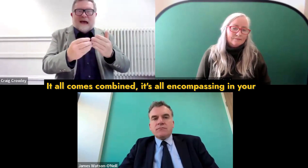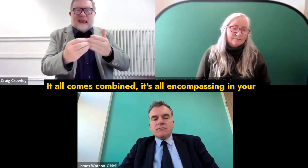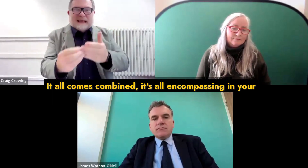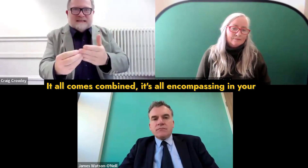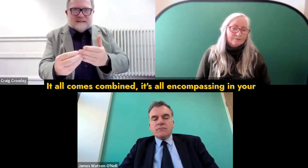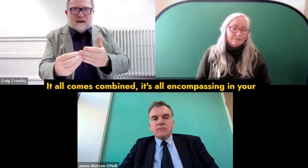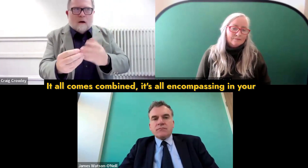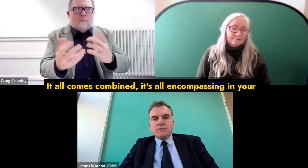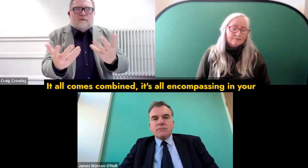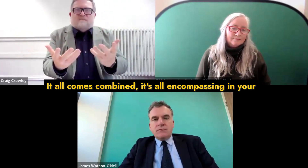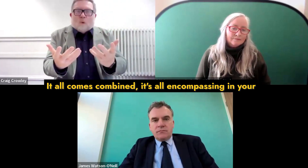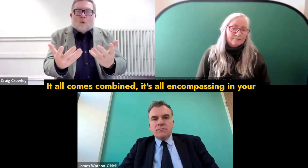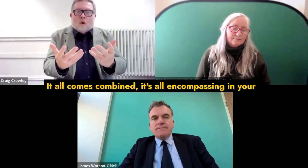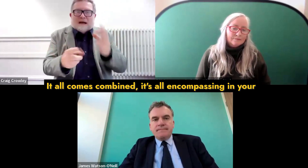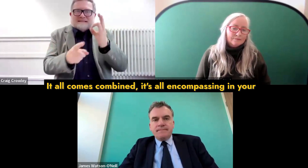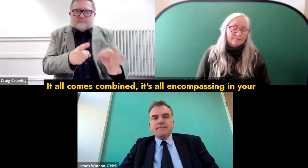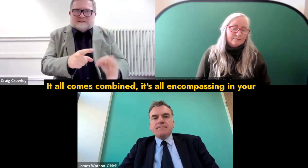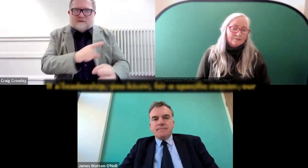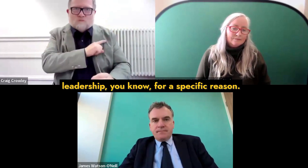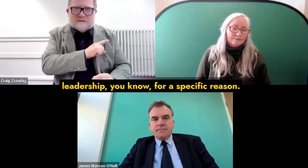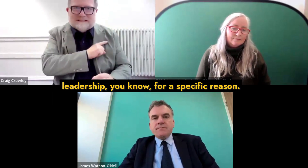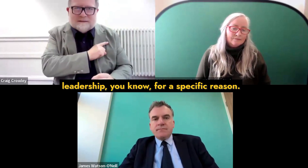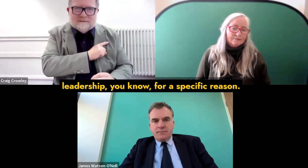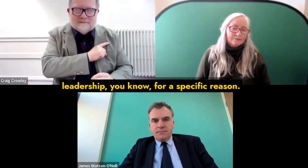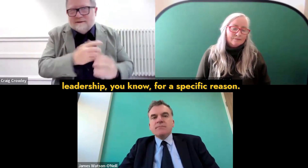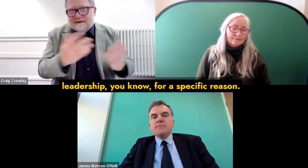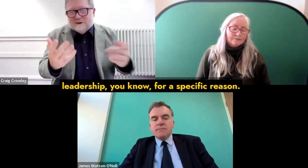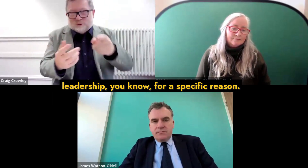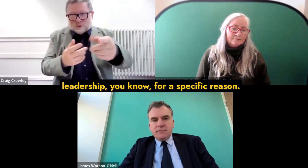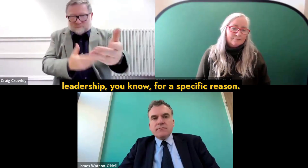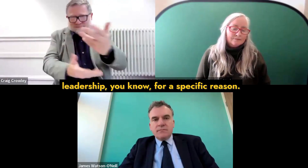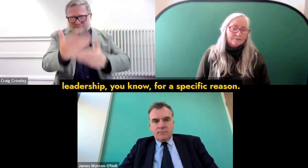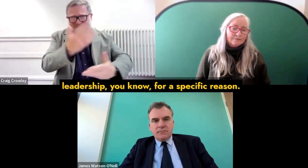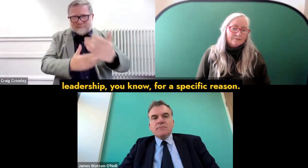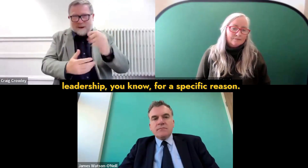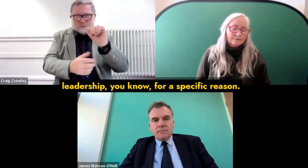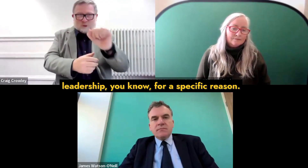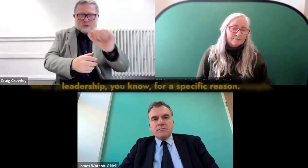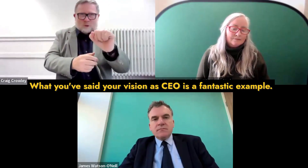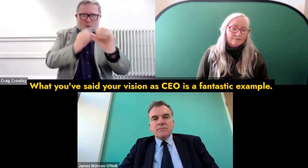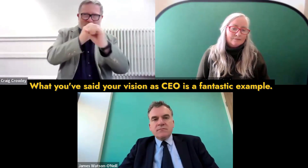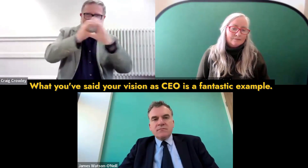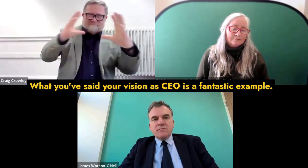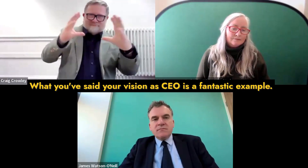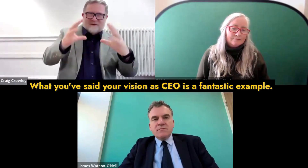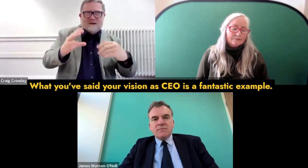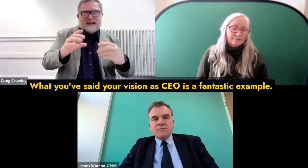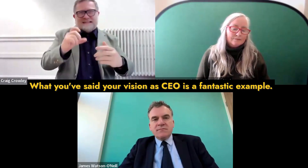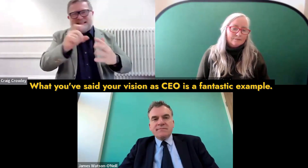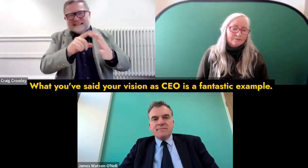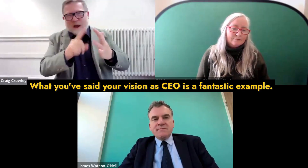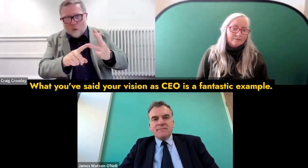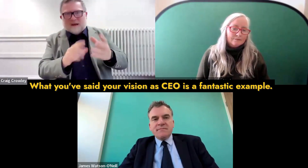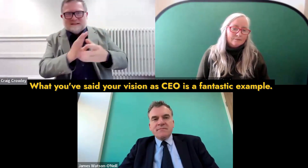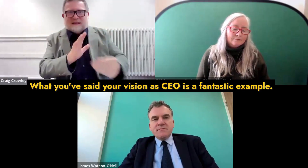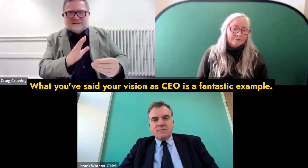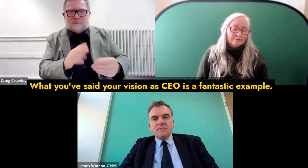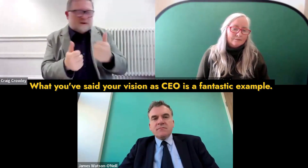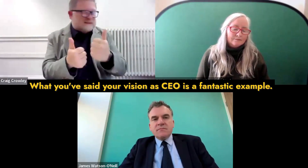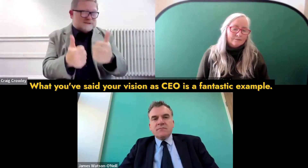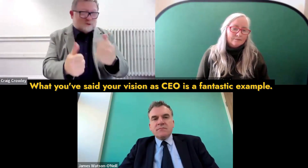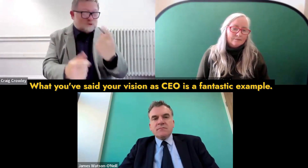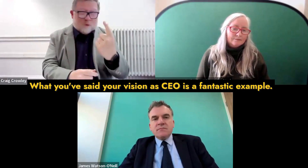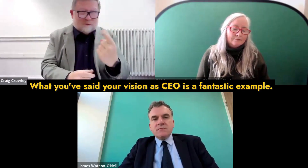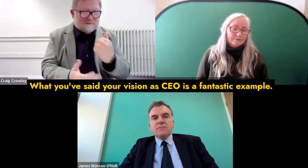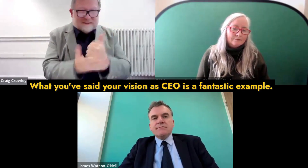it's all encompassing in your leadership, for a specific reason. So what you've said, your